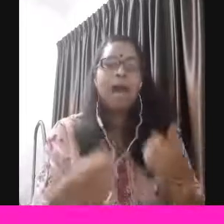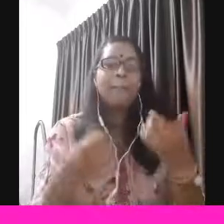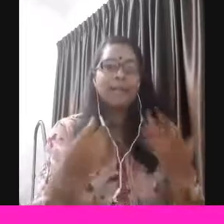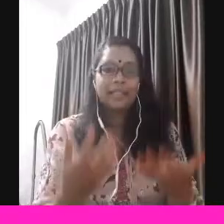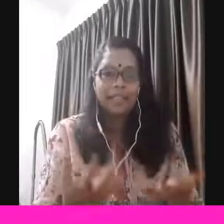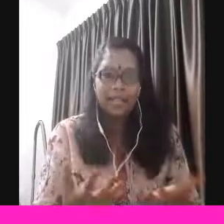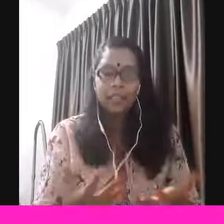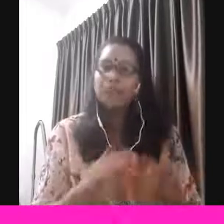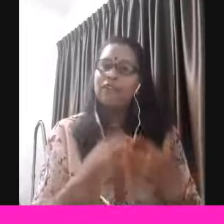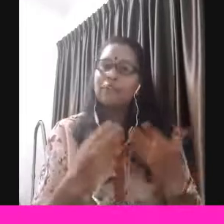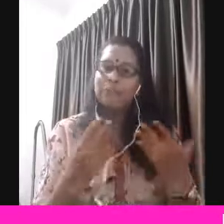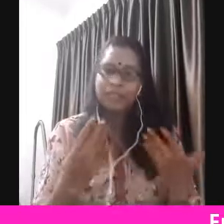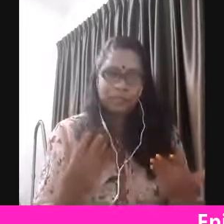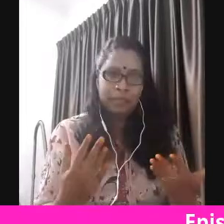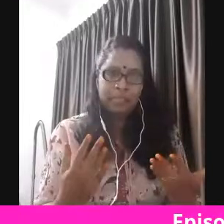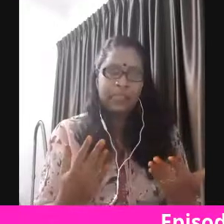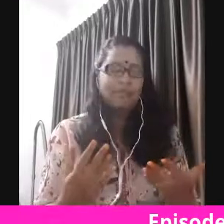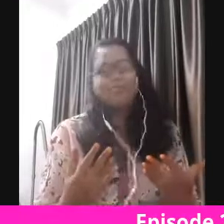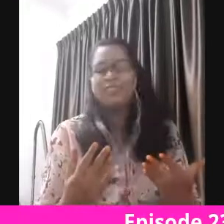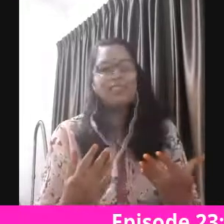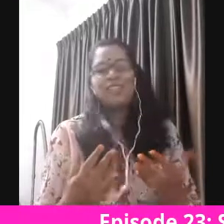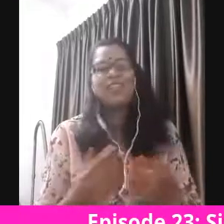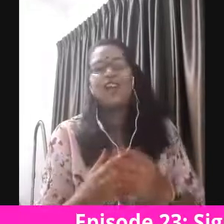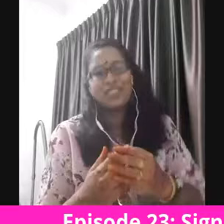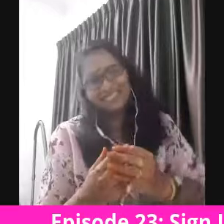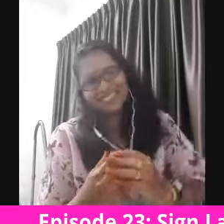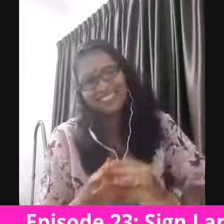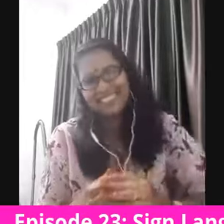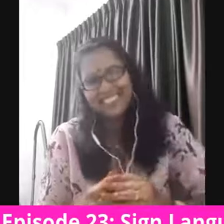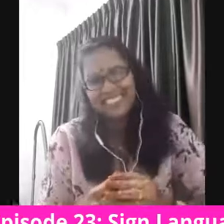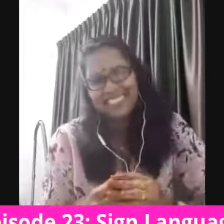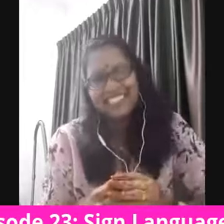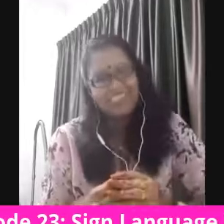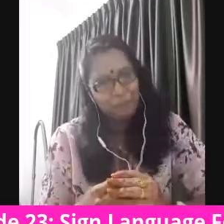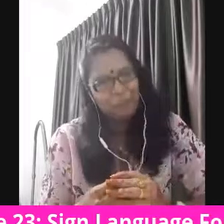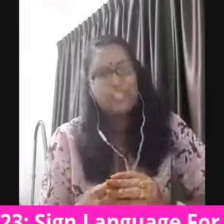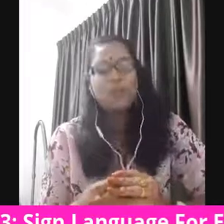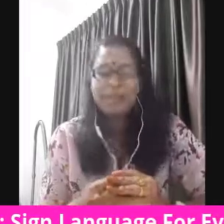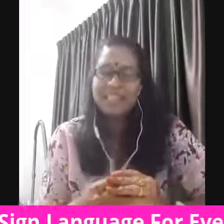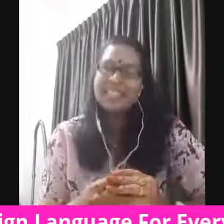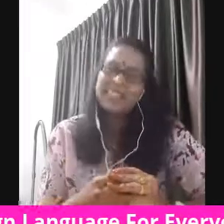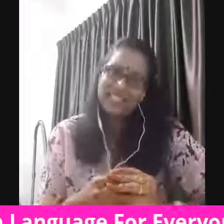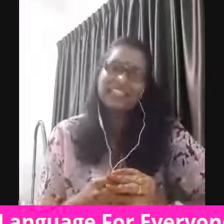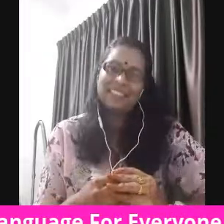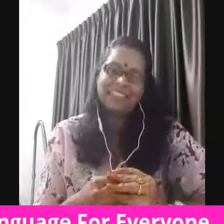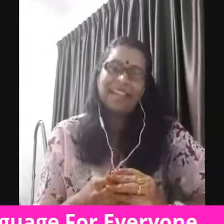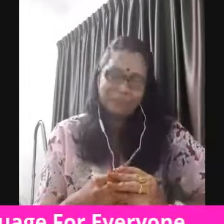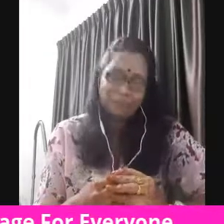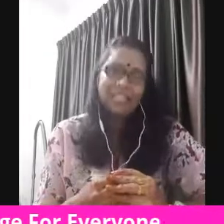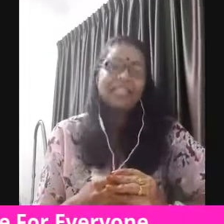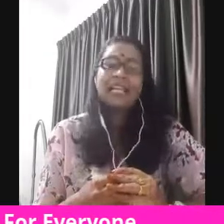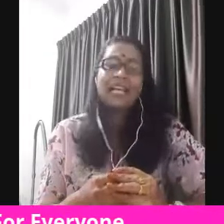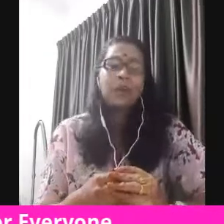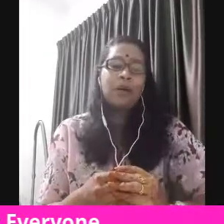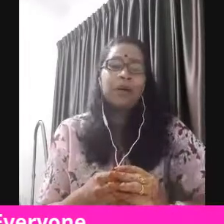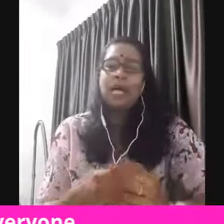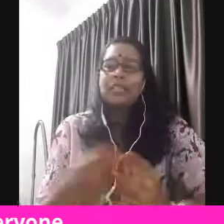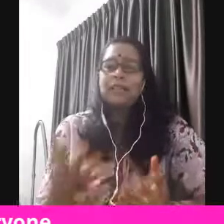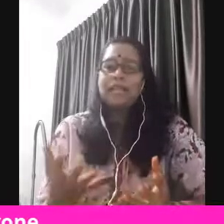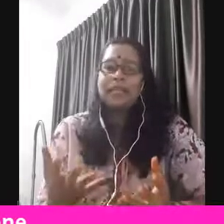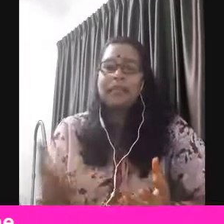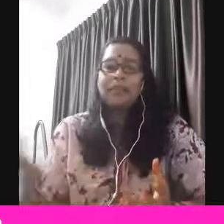money, but then you never practice means lost. True. You must Okay. interact. Yeah. It's like